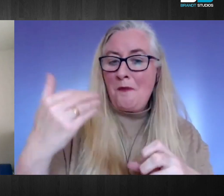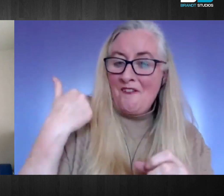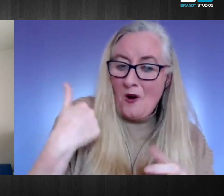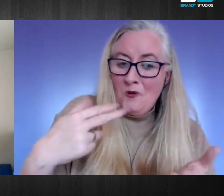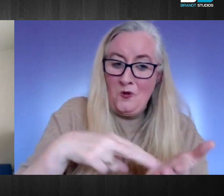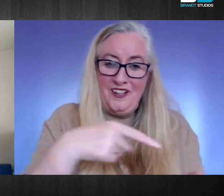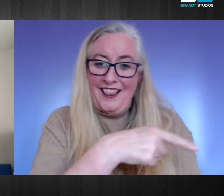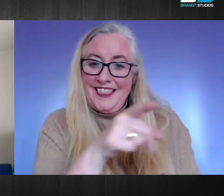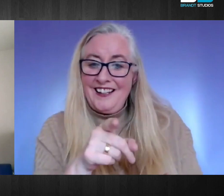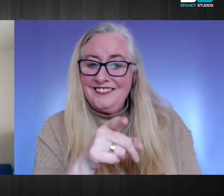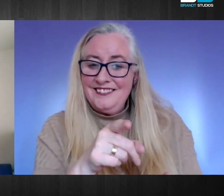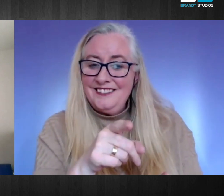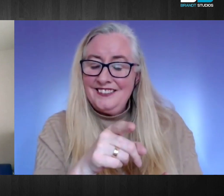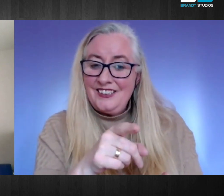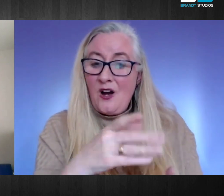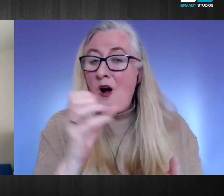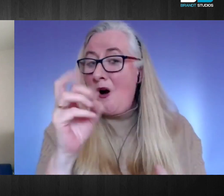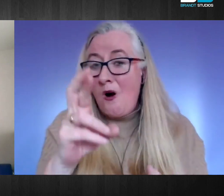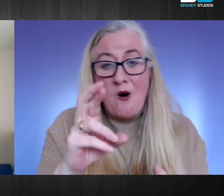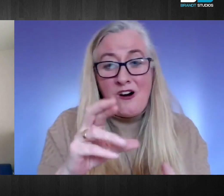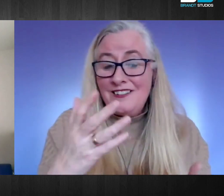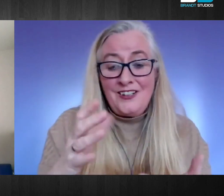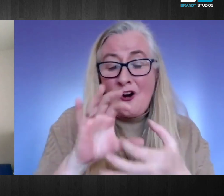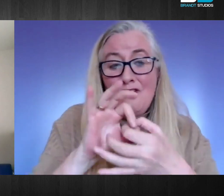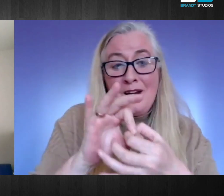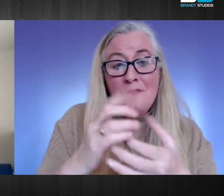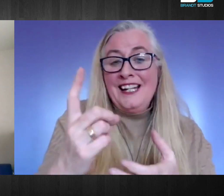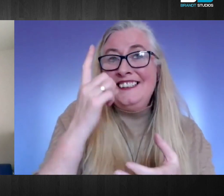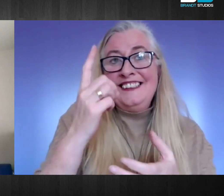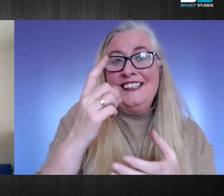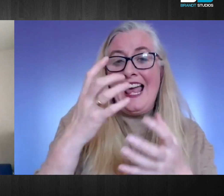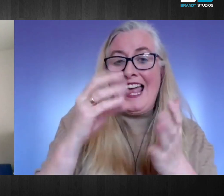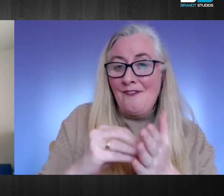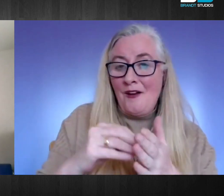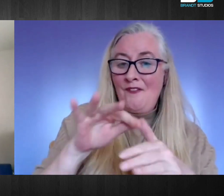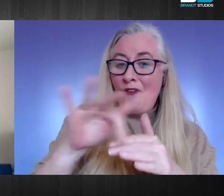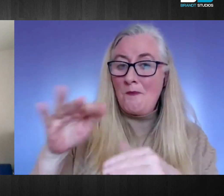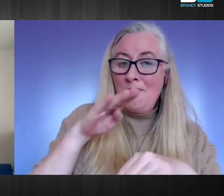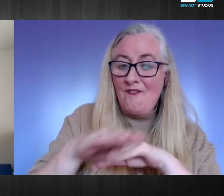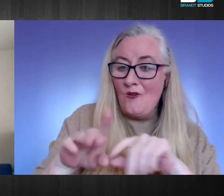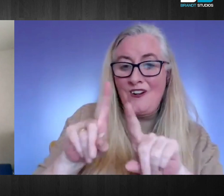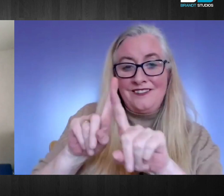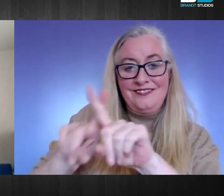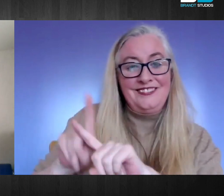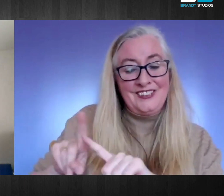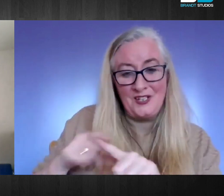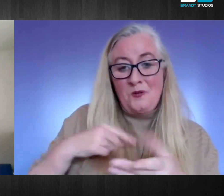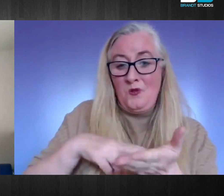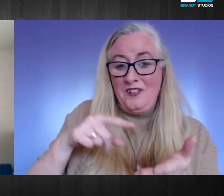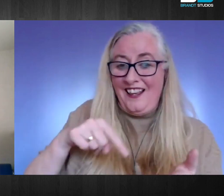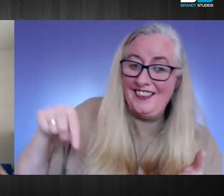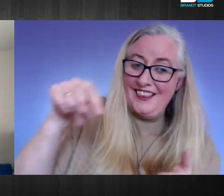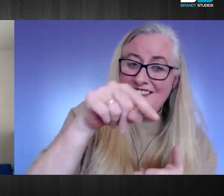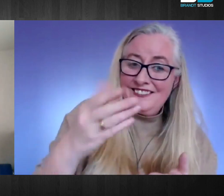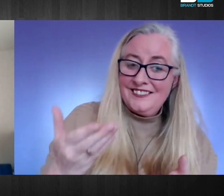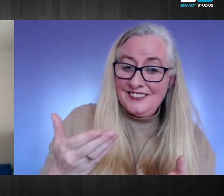or relationships that they might have developed elsewhere before. And I suppose